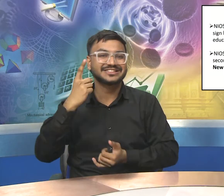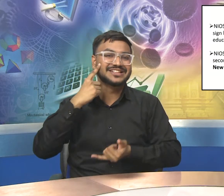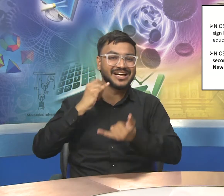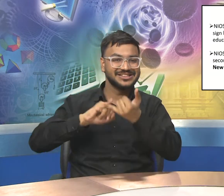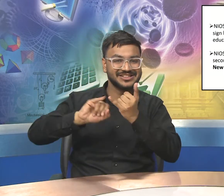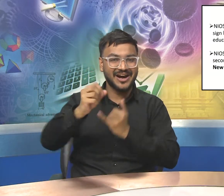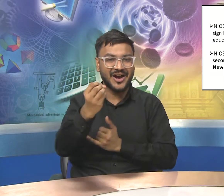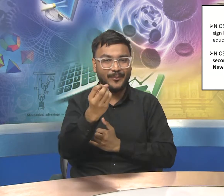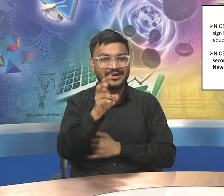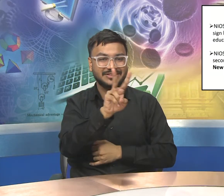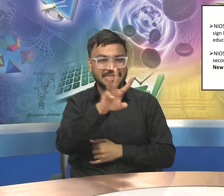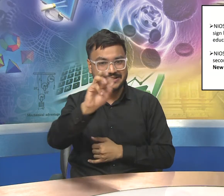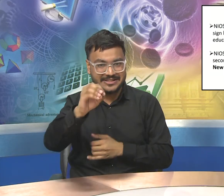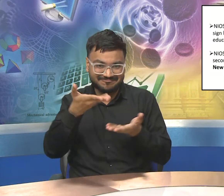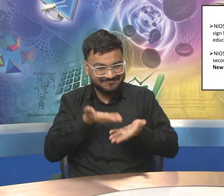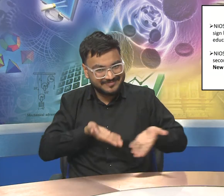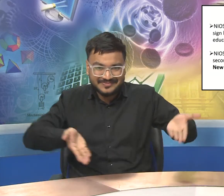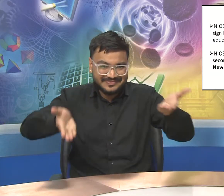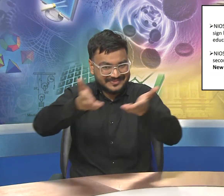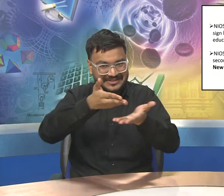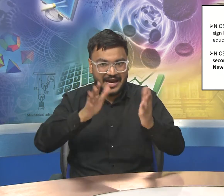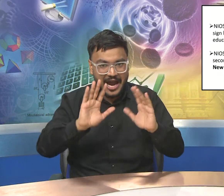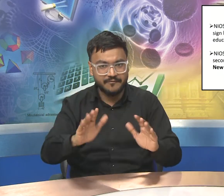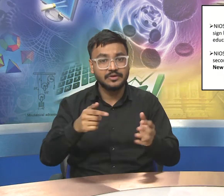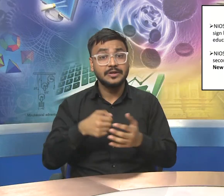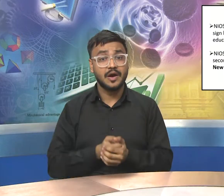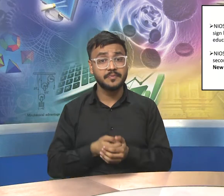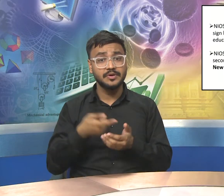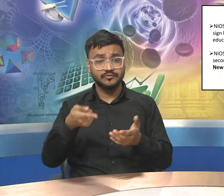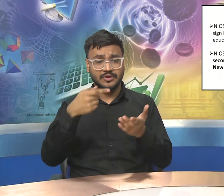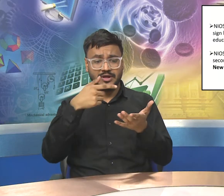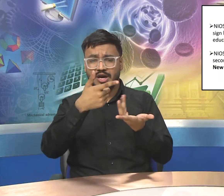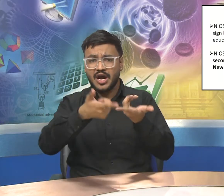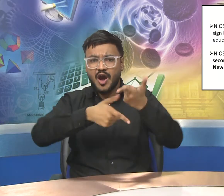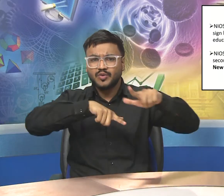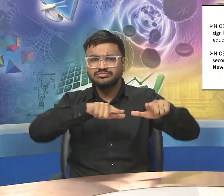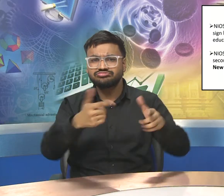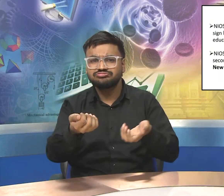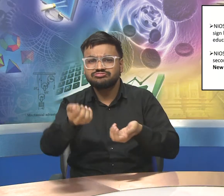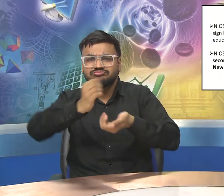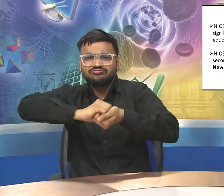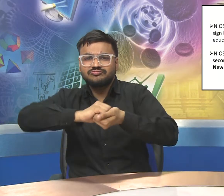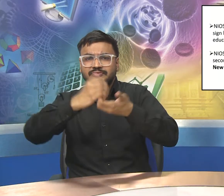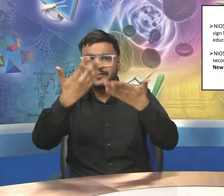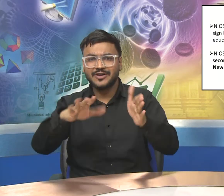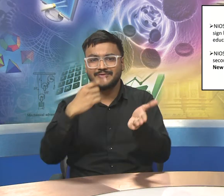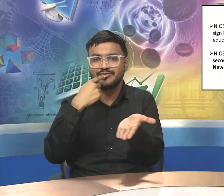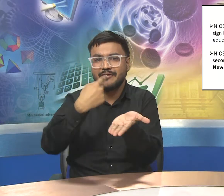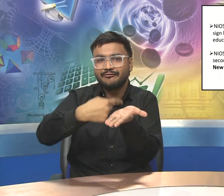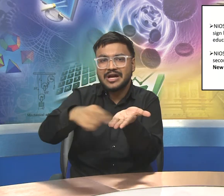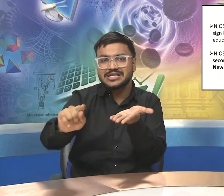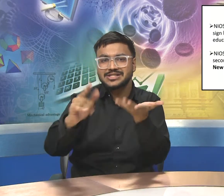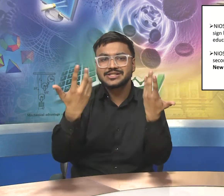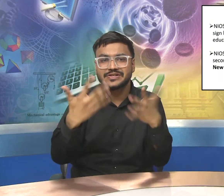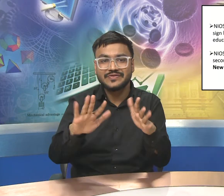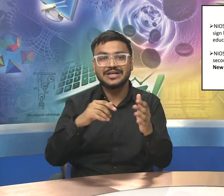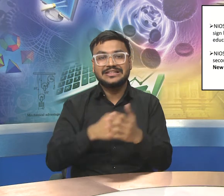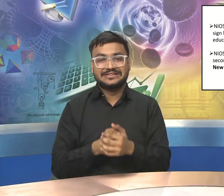in line with the recommendation of the new education policy, which is